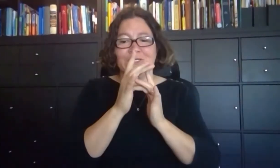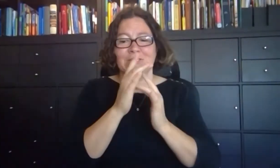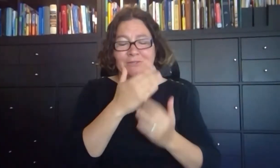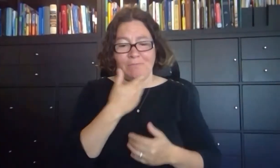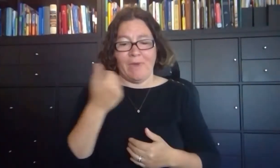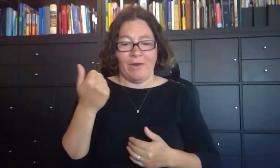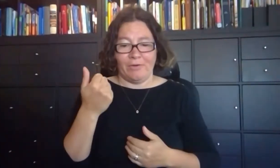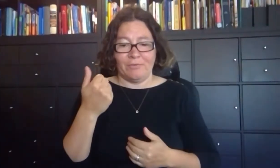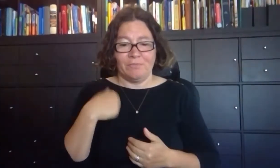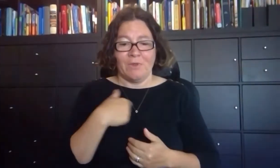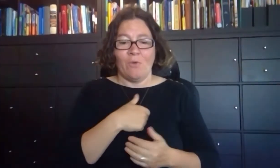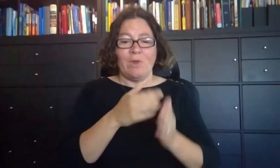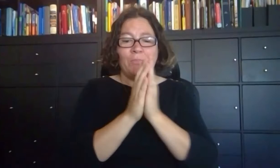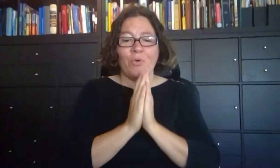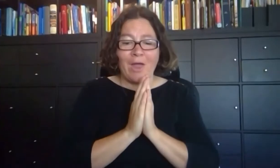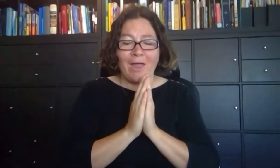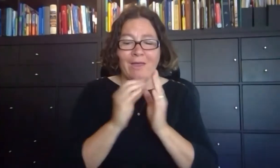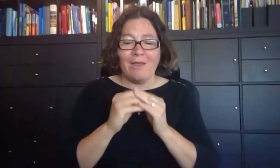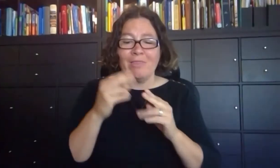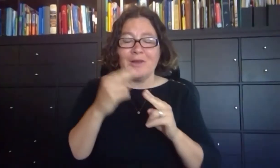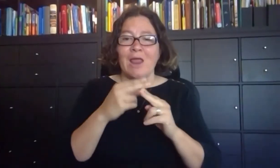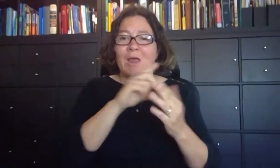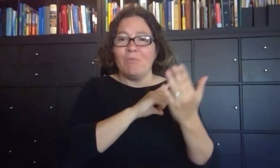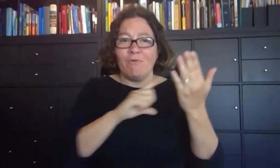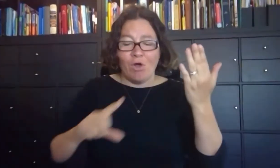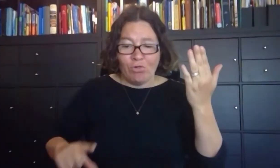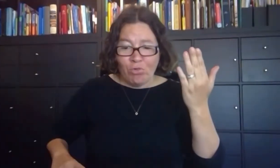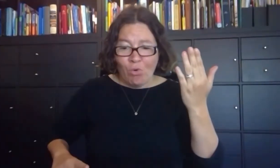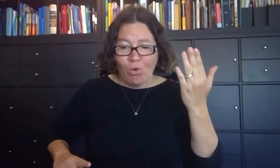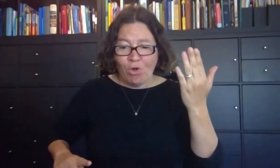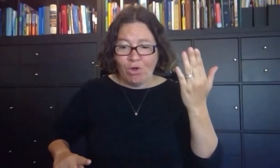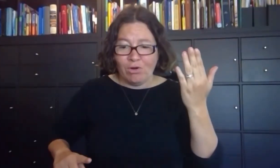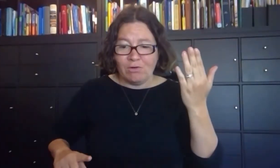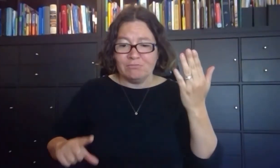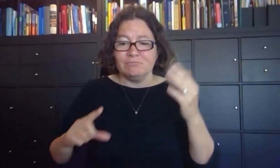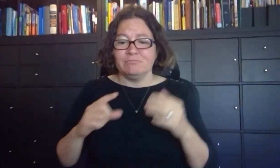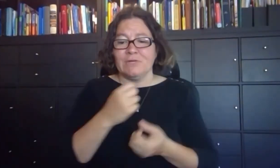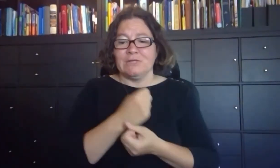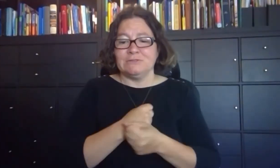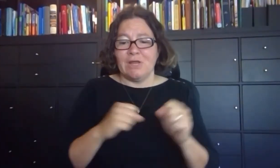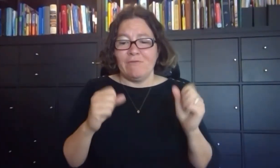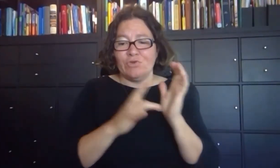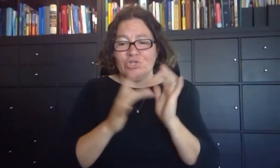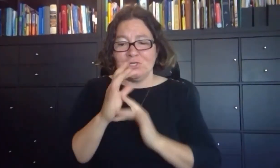Jesus more closely. We pray in the name of our Lord and Savior, Jesus Christ.